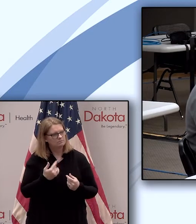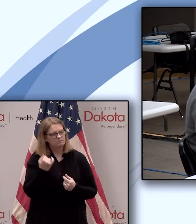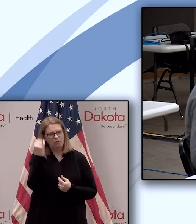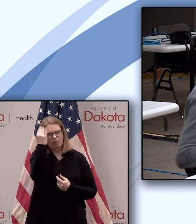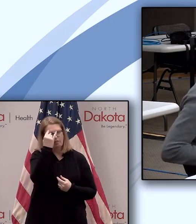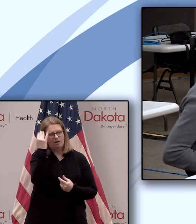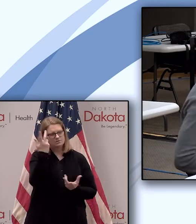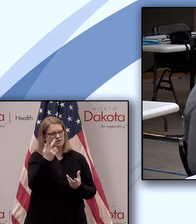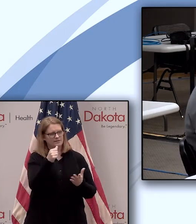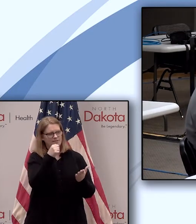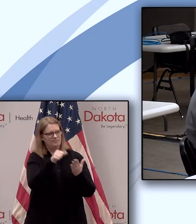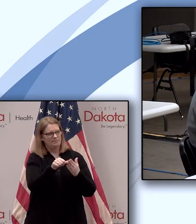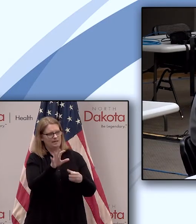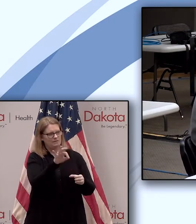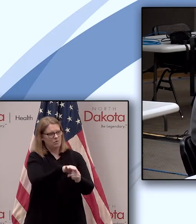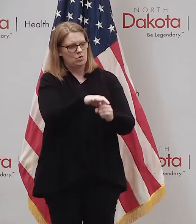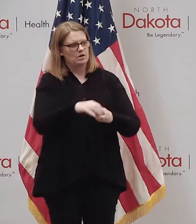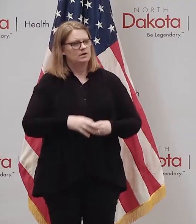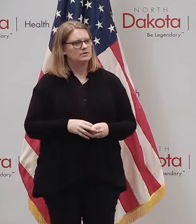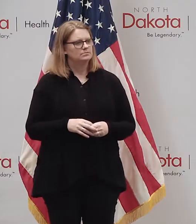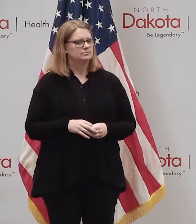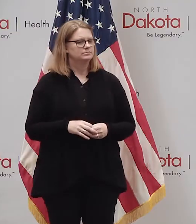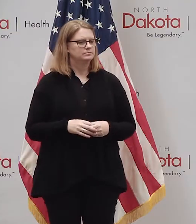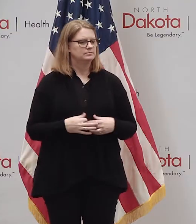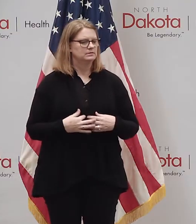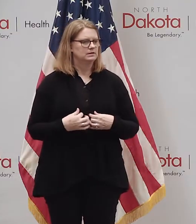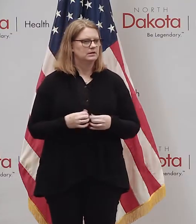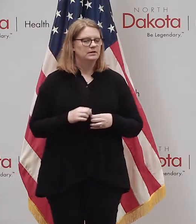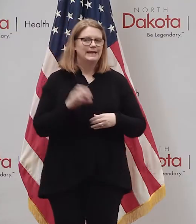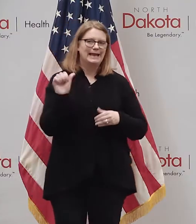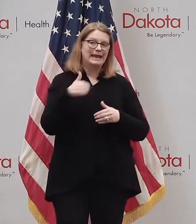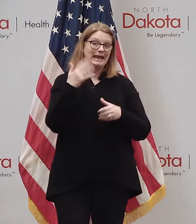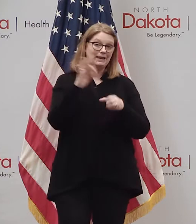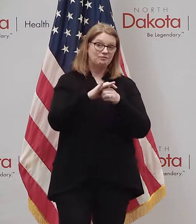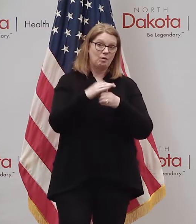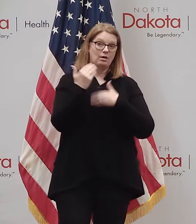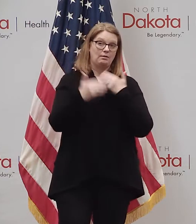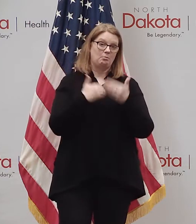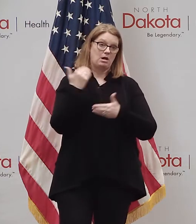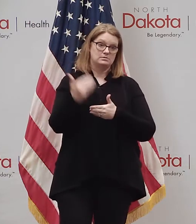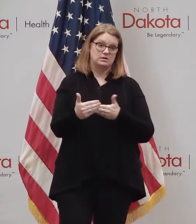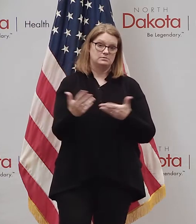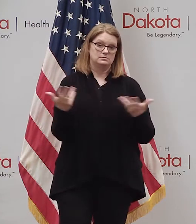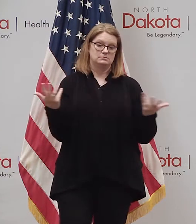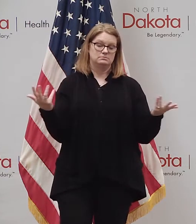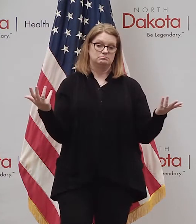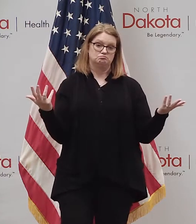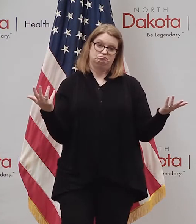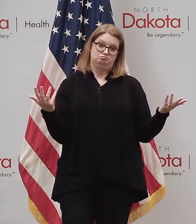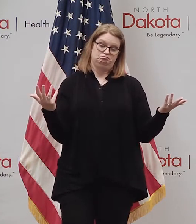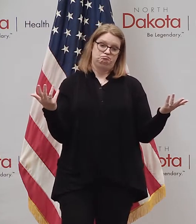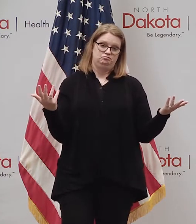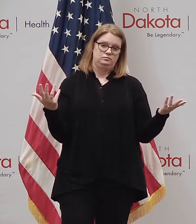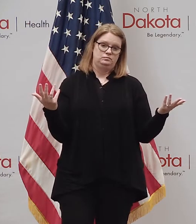thoughts are on that at this point. Well, I think in any voting process, there's